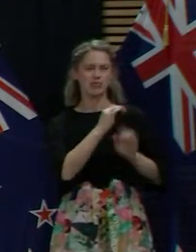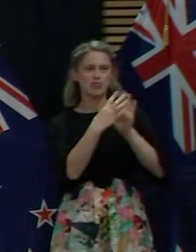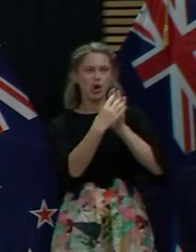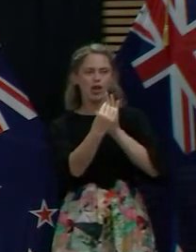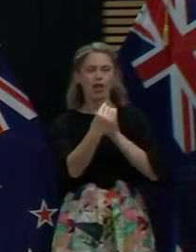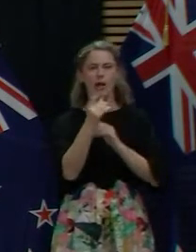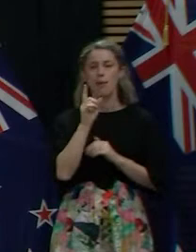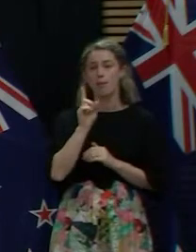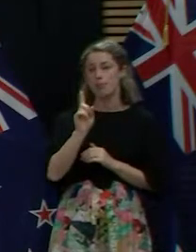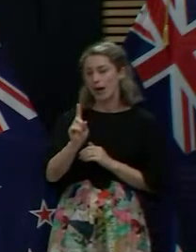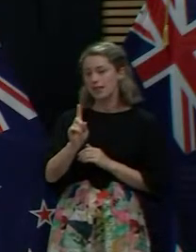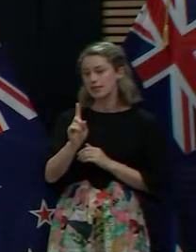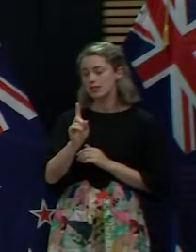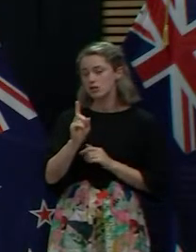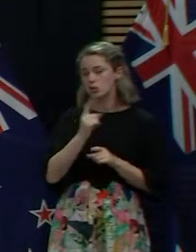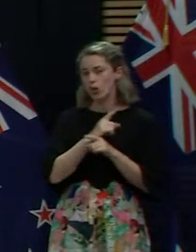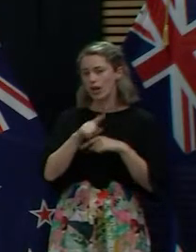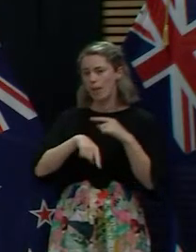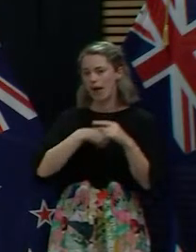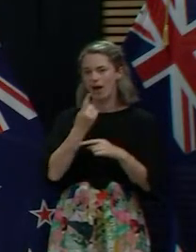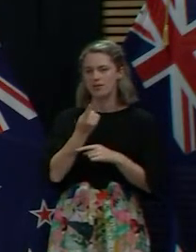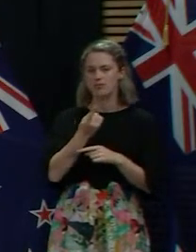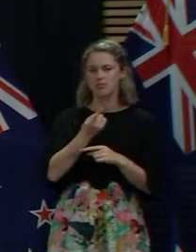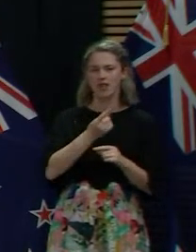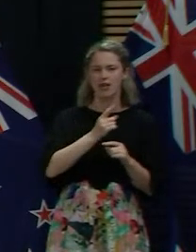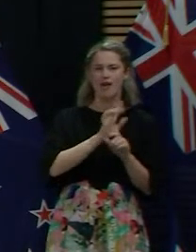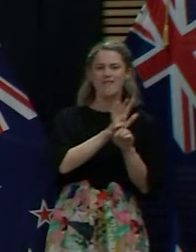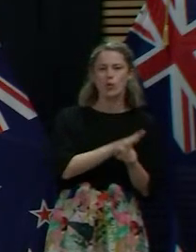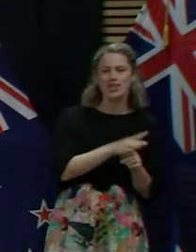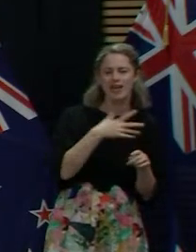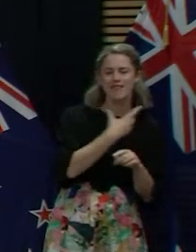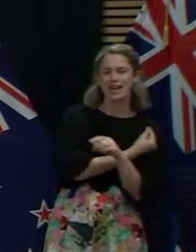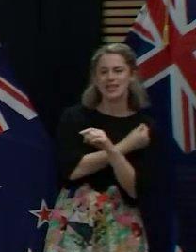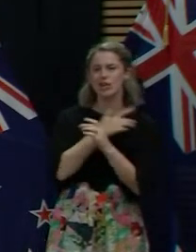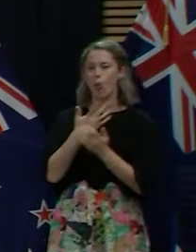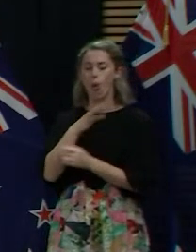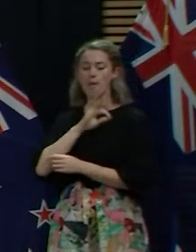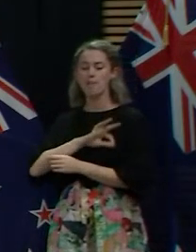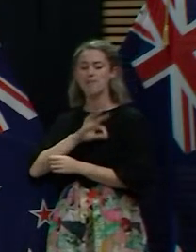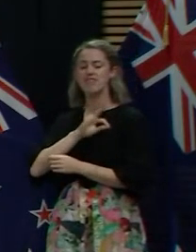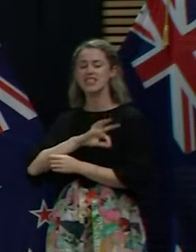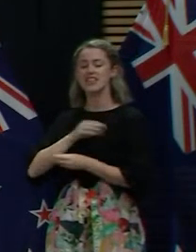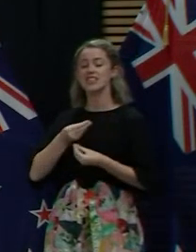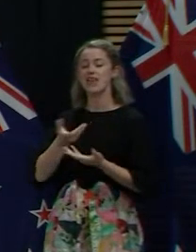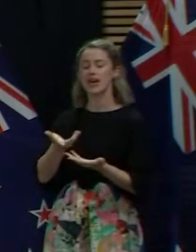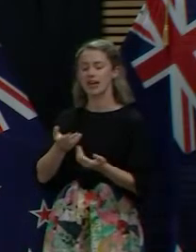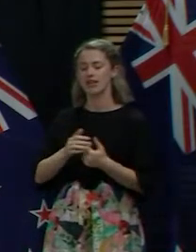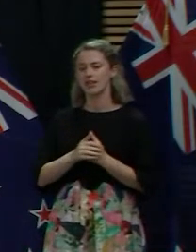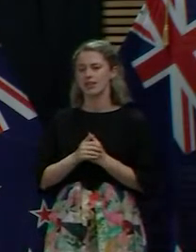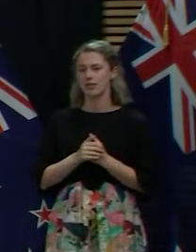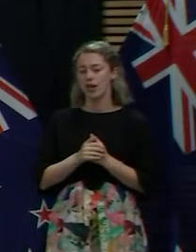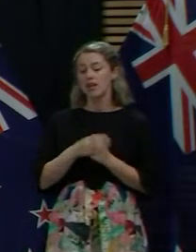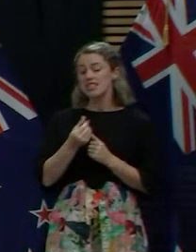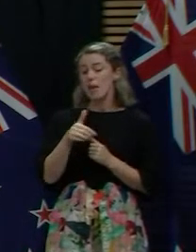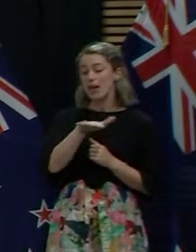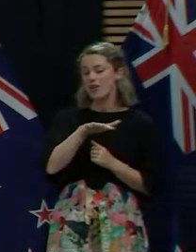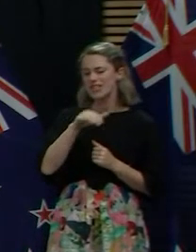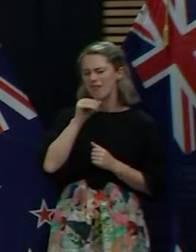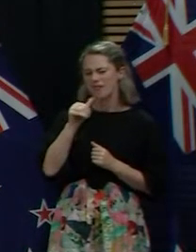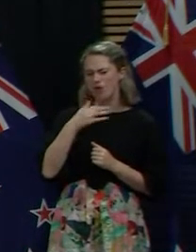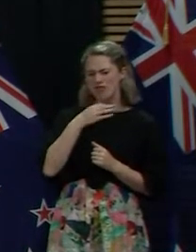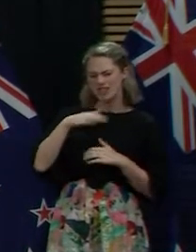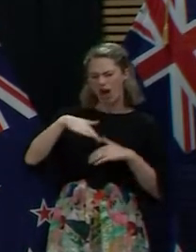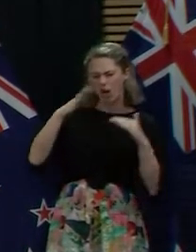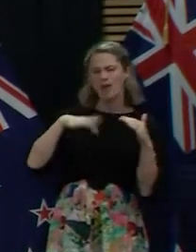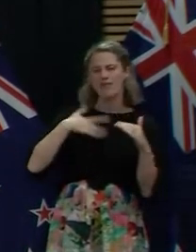it comes to the issue of carrots and sticks, there have been some areas where we've said actually because of the risk to individuals, we do think that